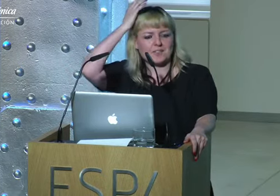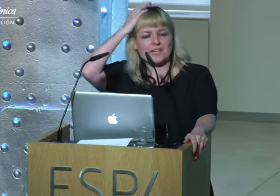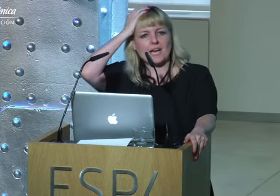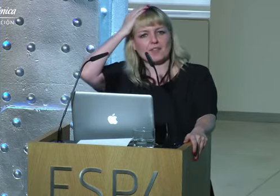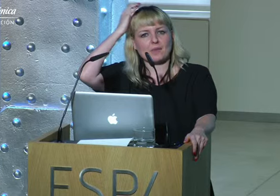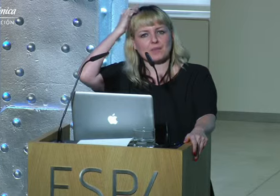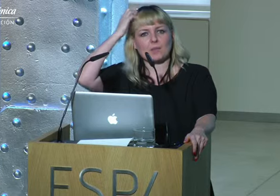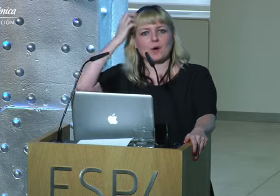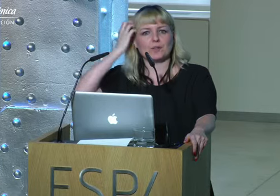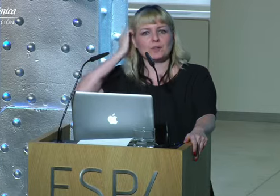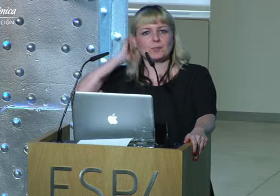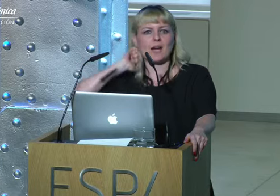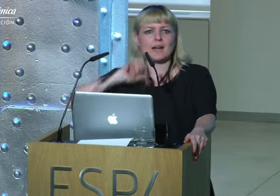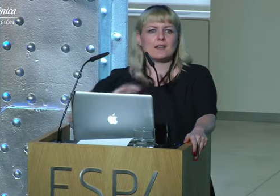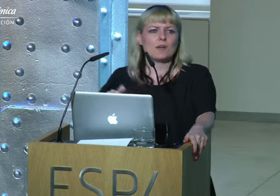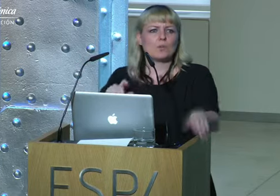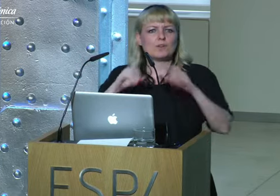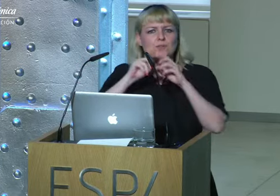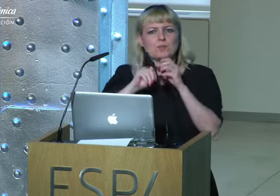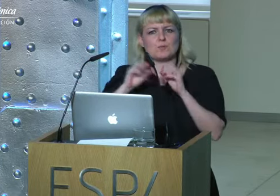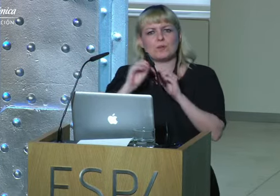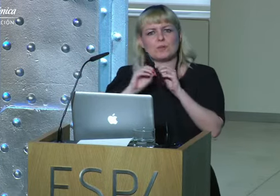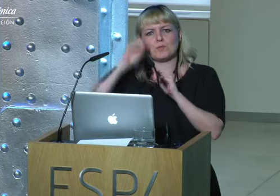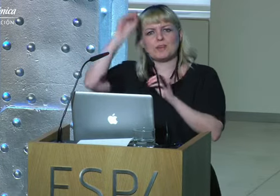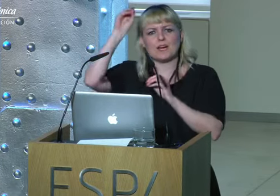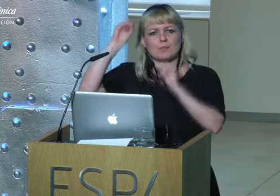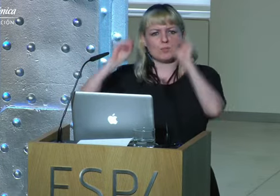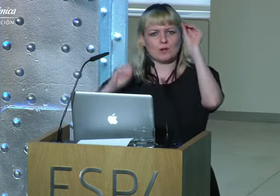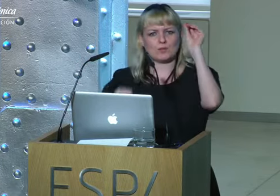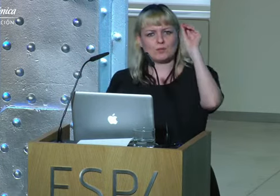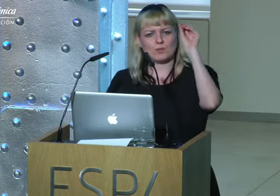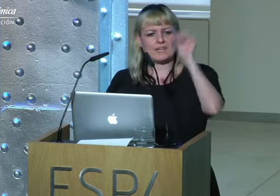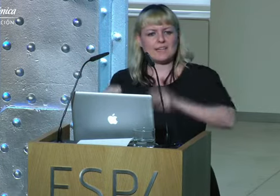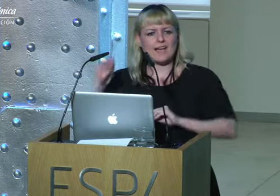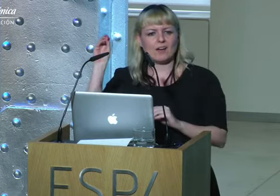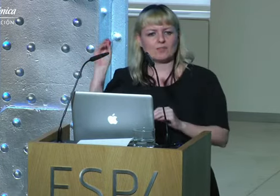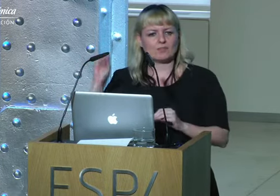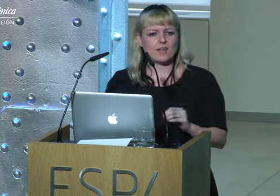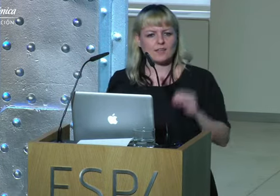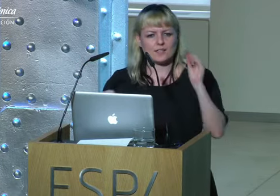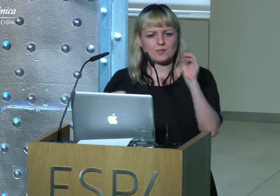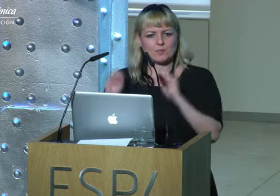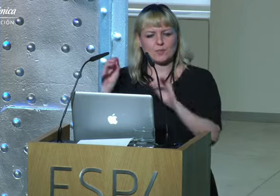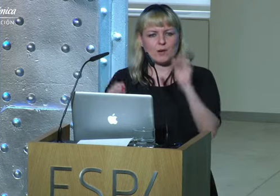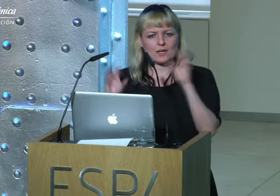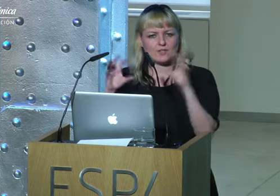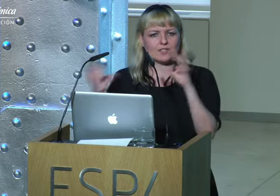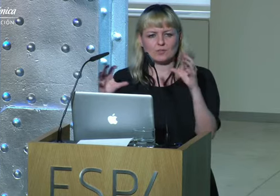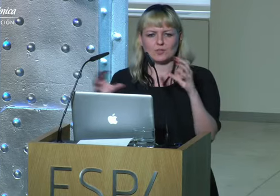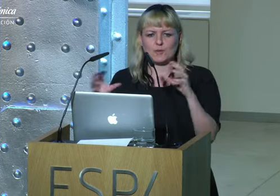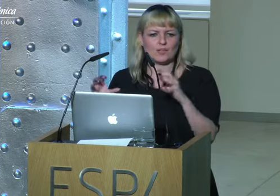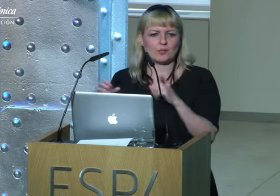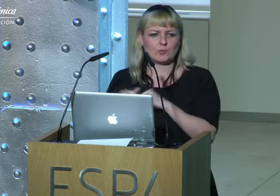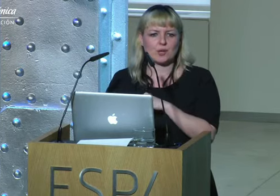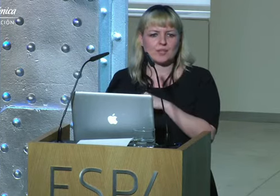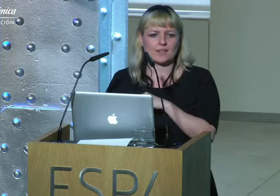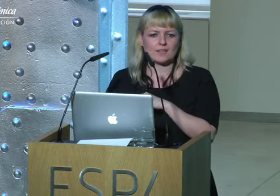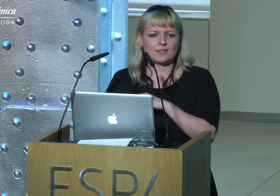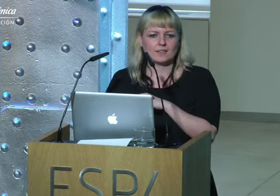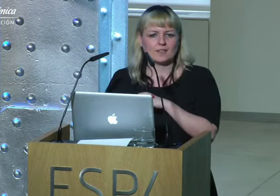and seeing how they respond. But what you bring up and what you bring down, I think, is, you know, part of the skills and dependent